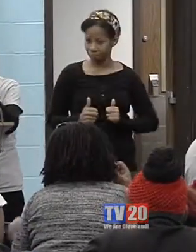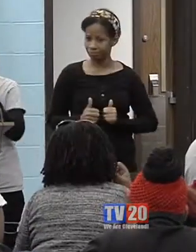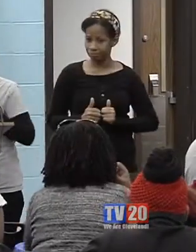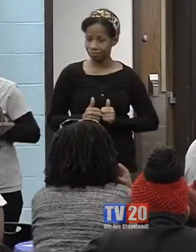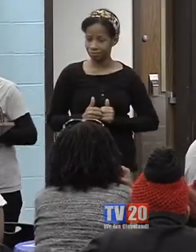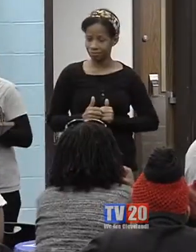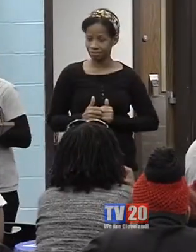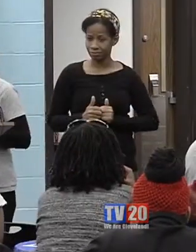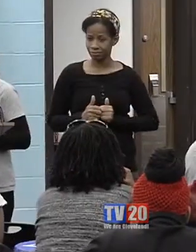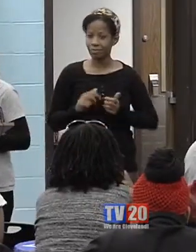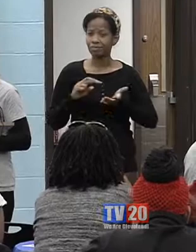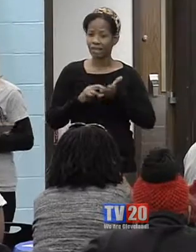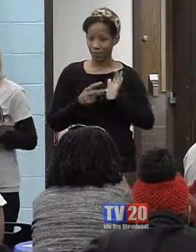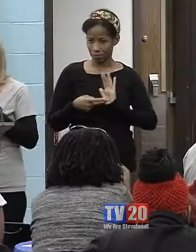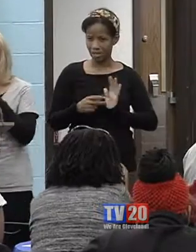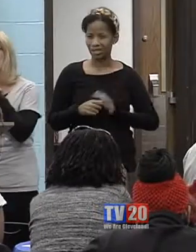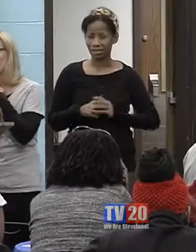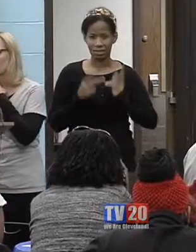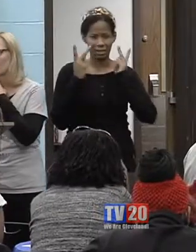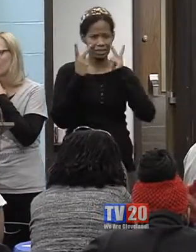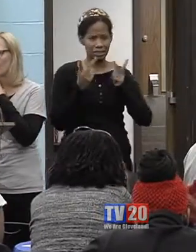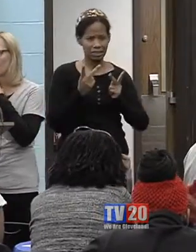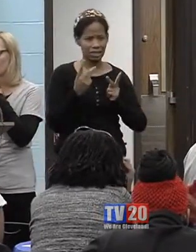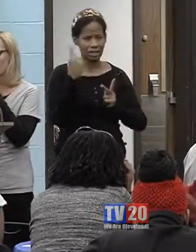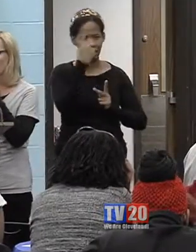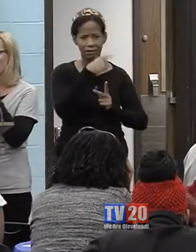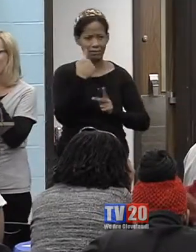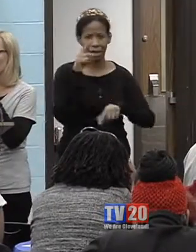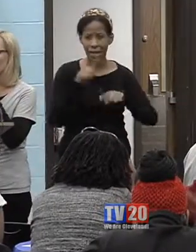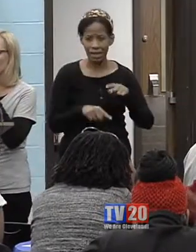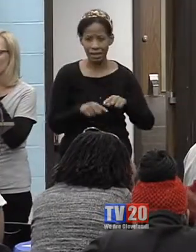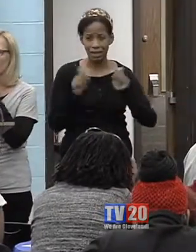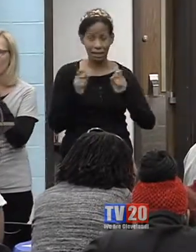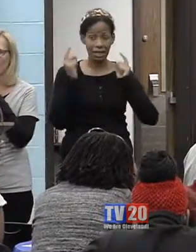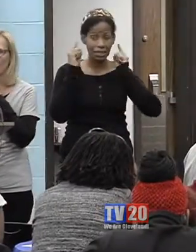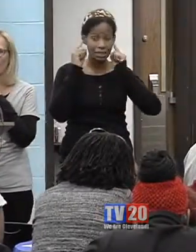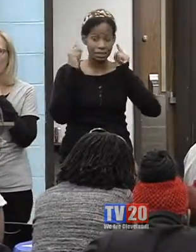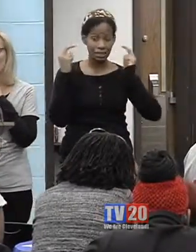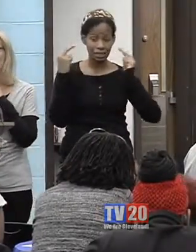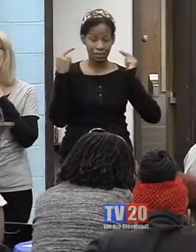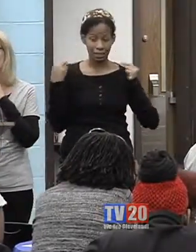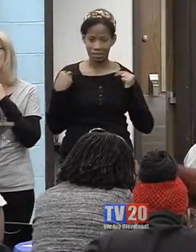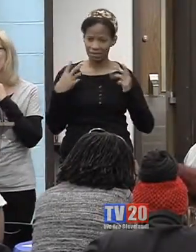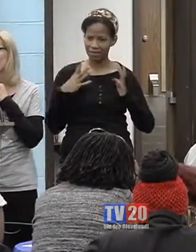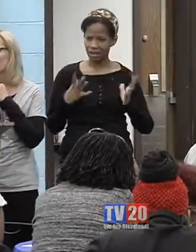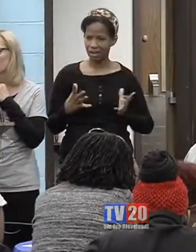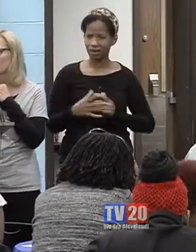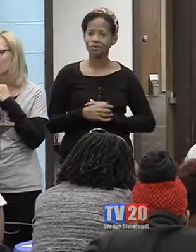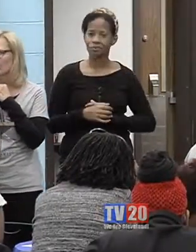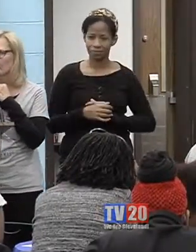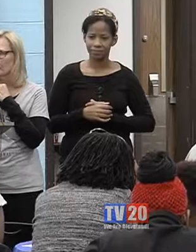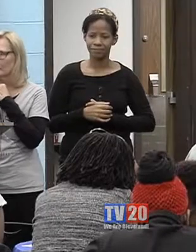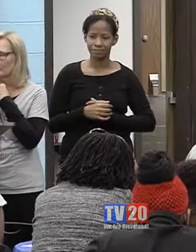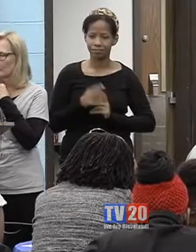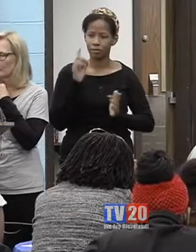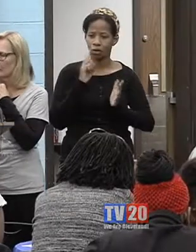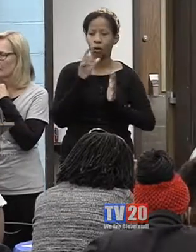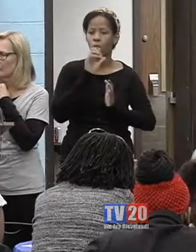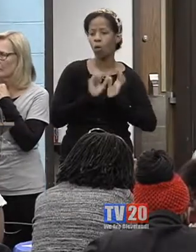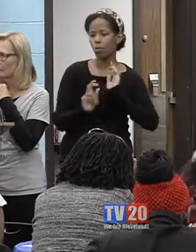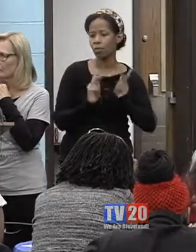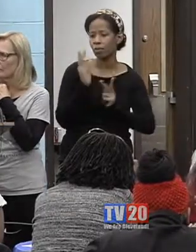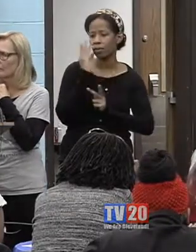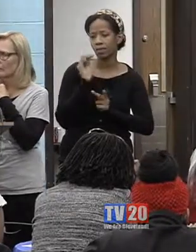how macular degeneration is. So there's basic magnifiers, there's electronic magnifiers. You'll look up on the screen and see